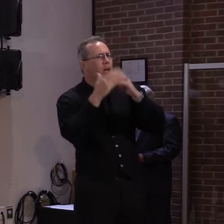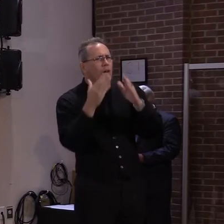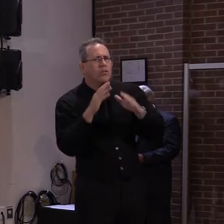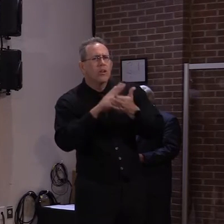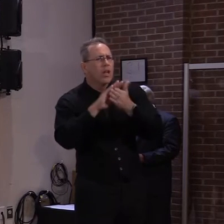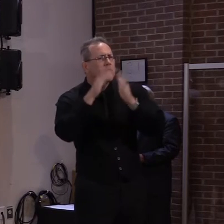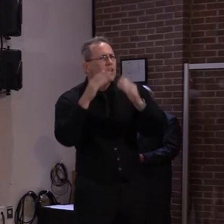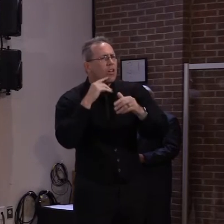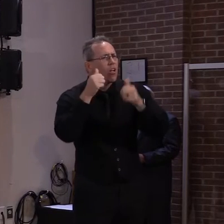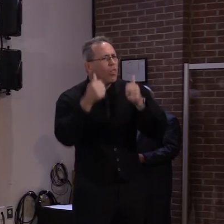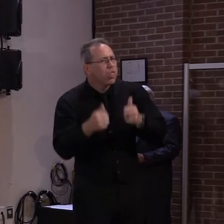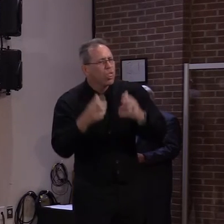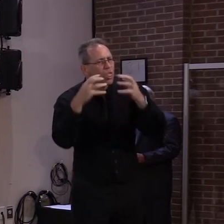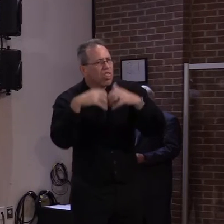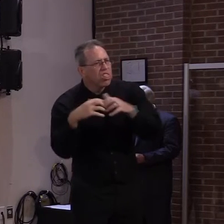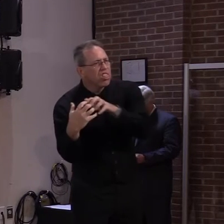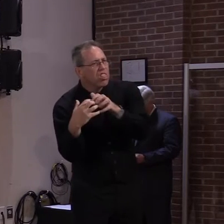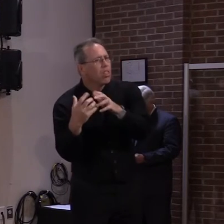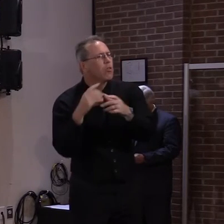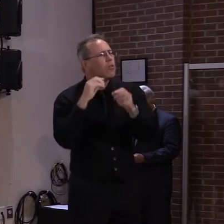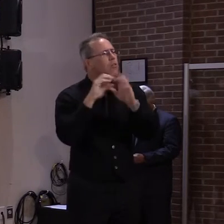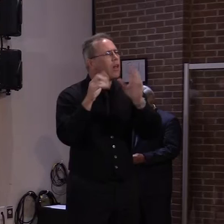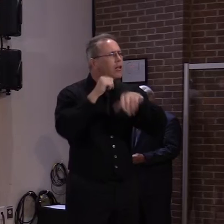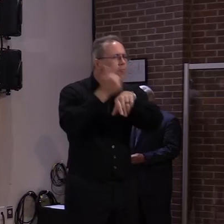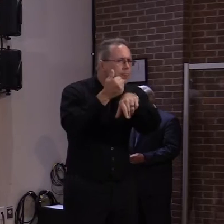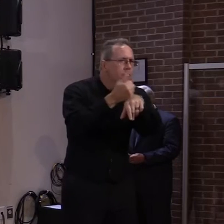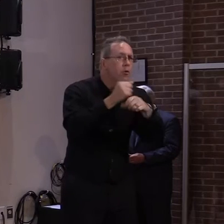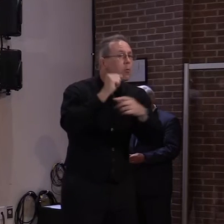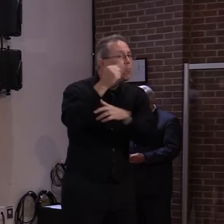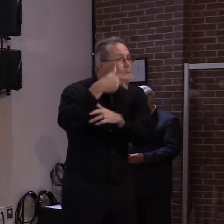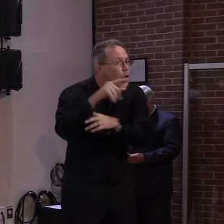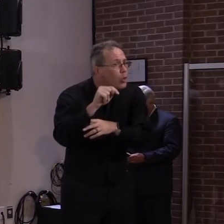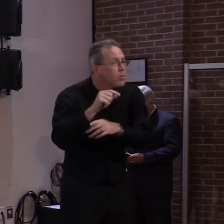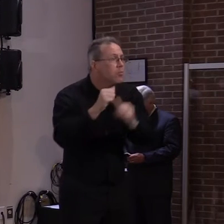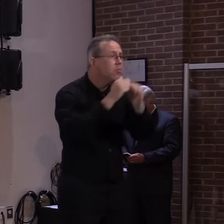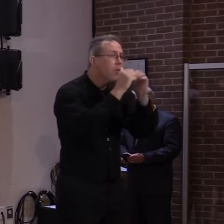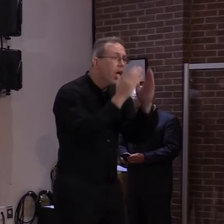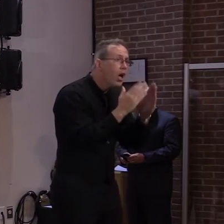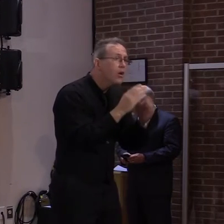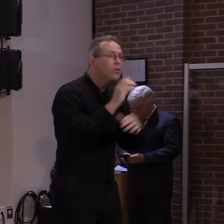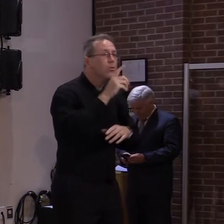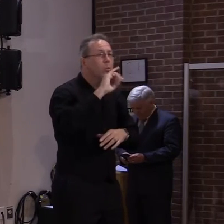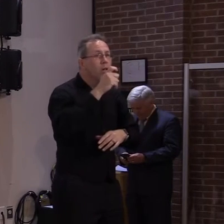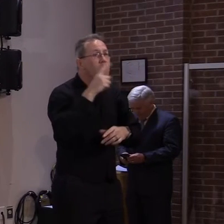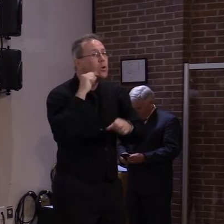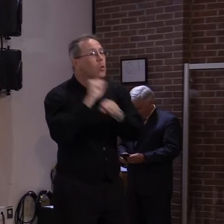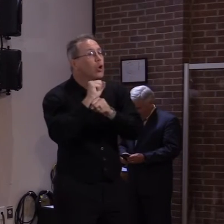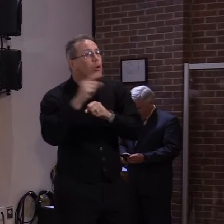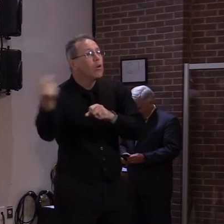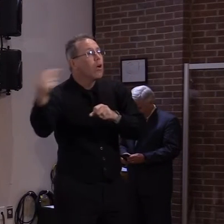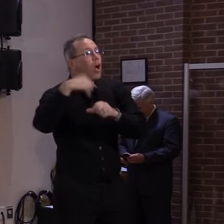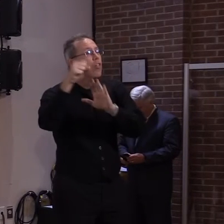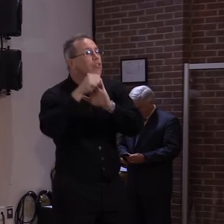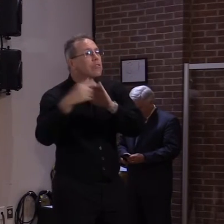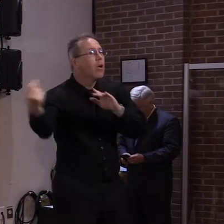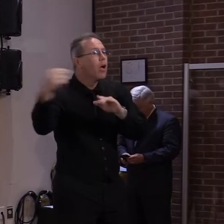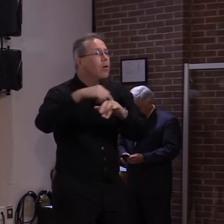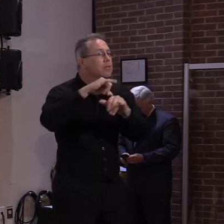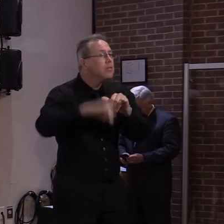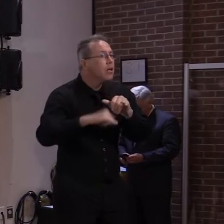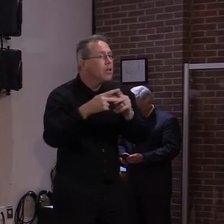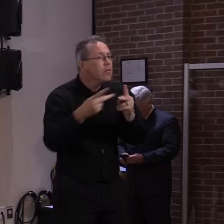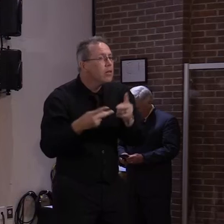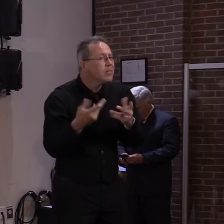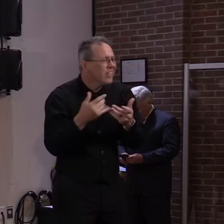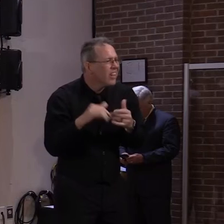need it. And so there may be housing available, empty houses and so forth,